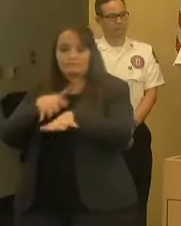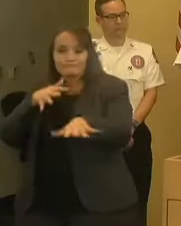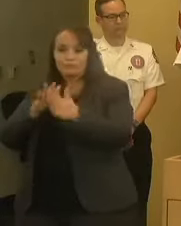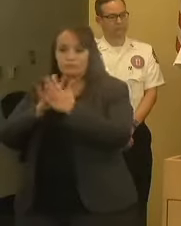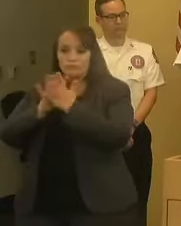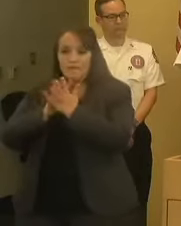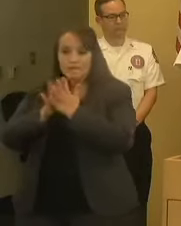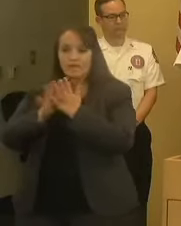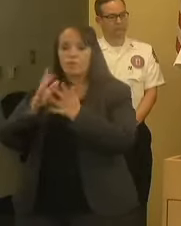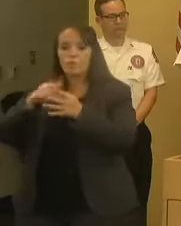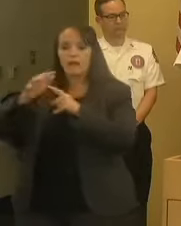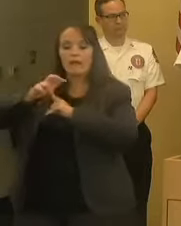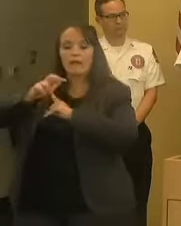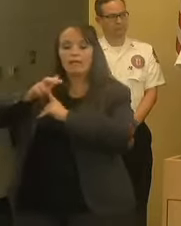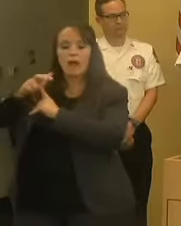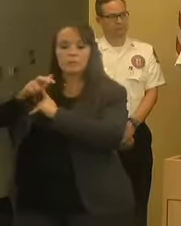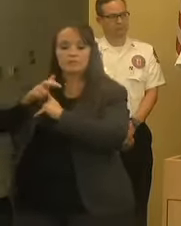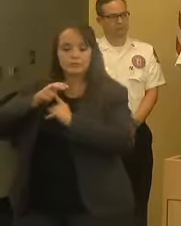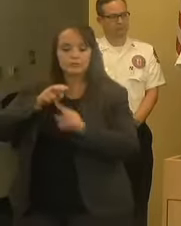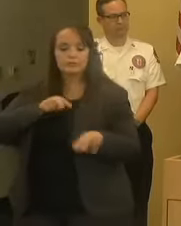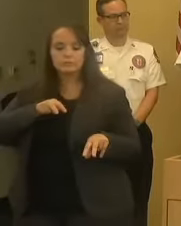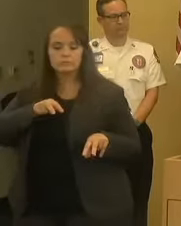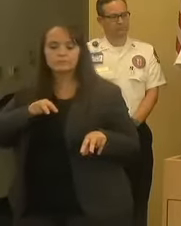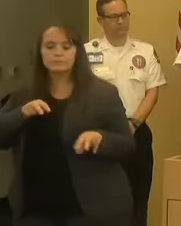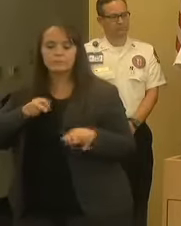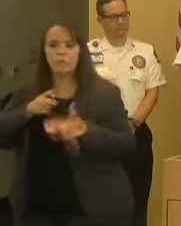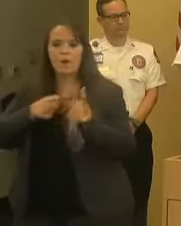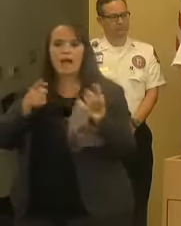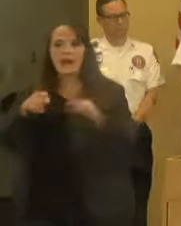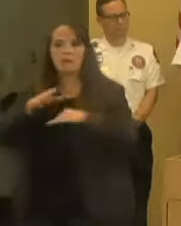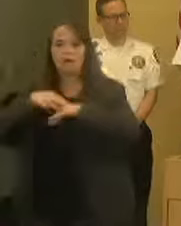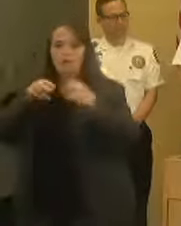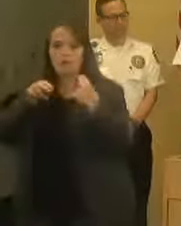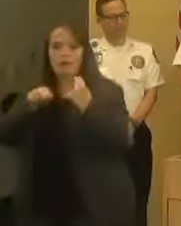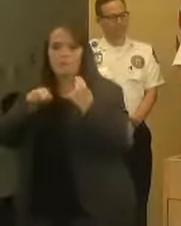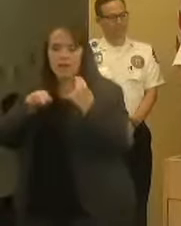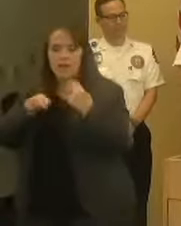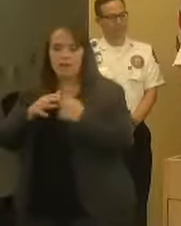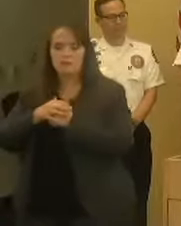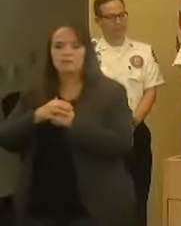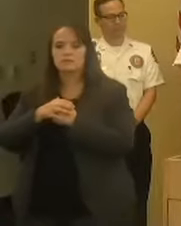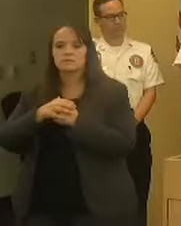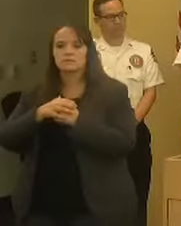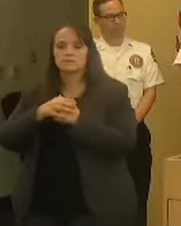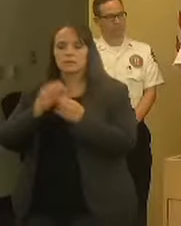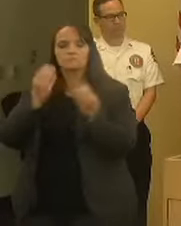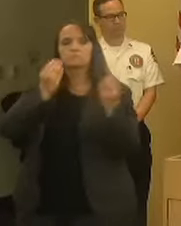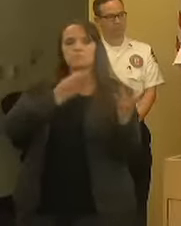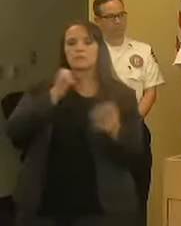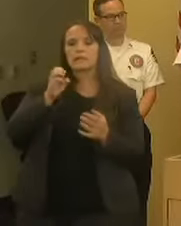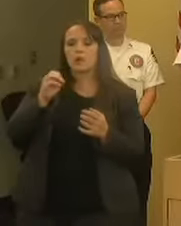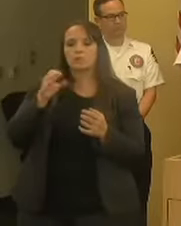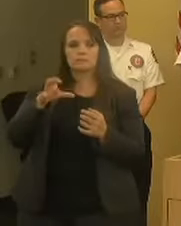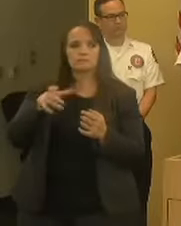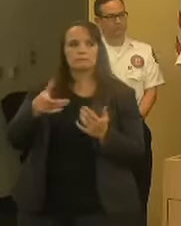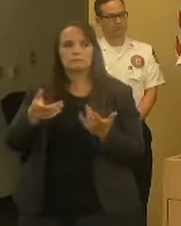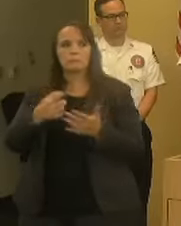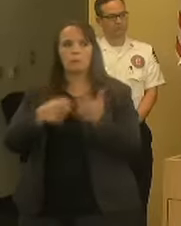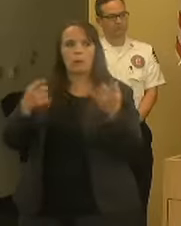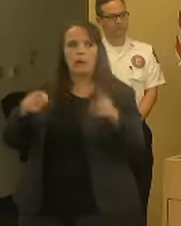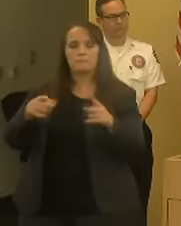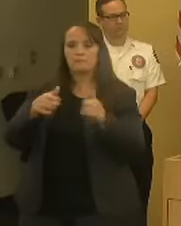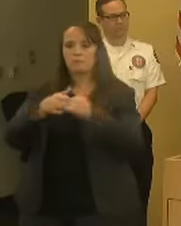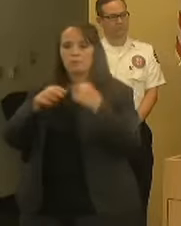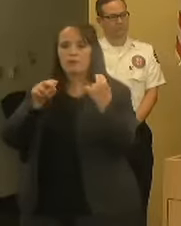support, our helicopter, to monitor the flow of traffic and keep the EOC advised as necessary.